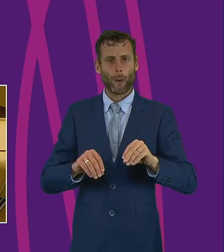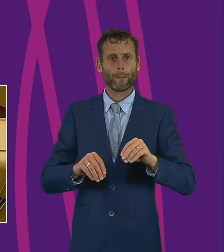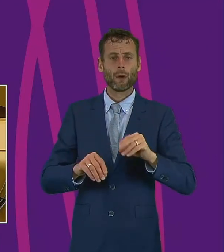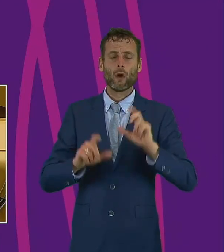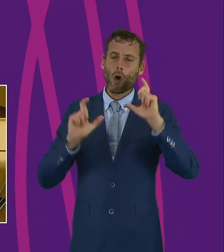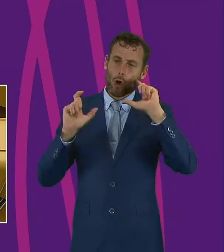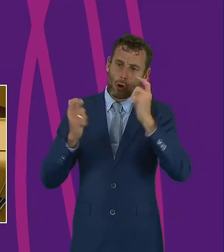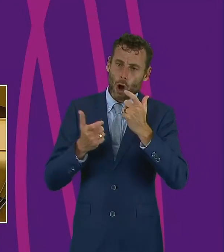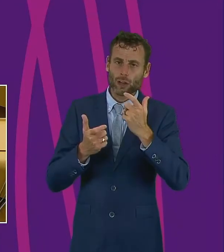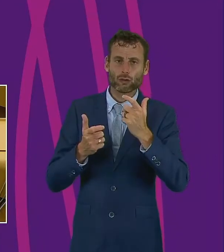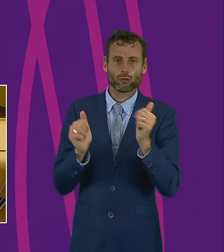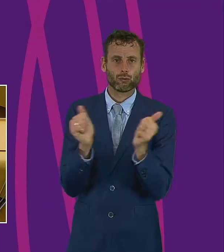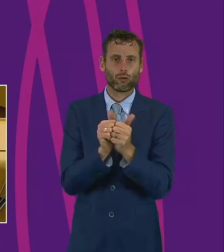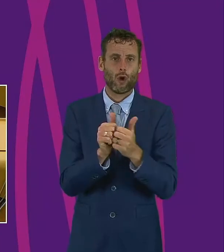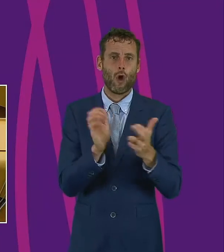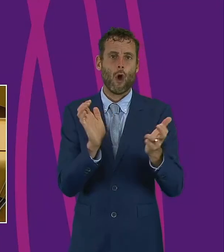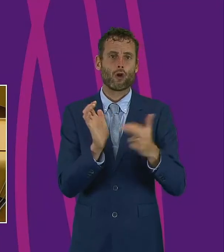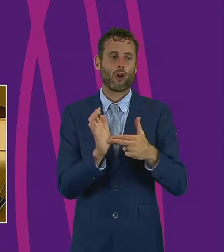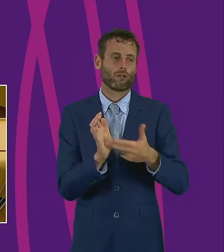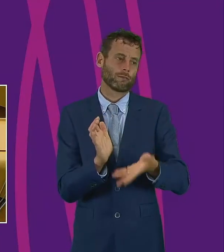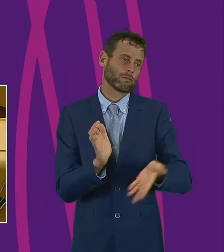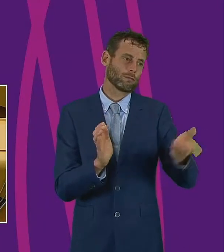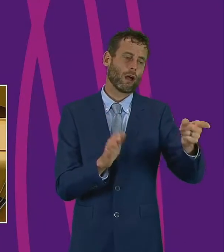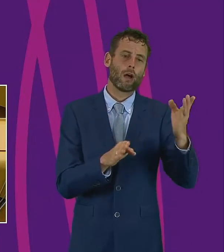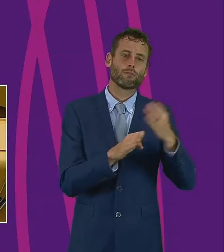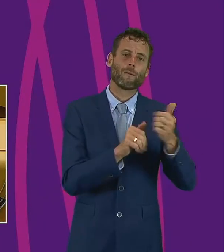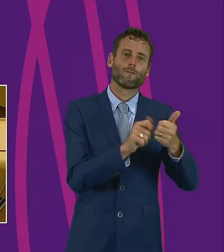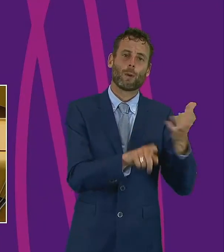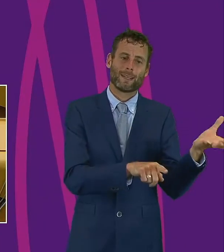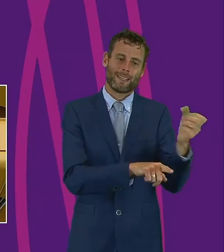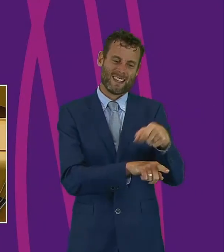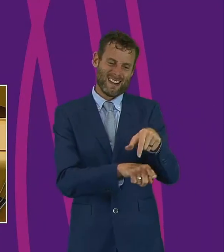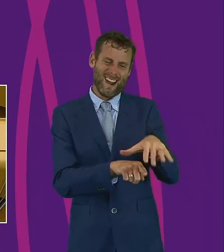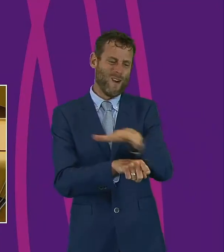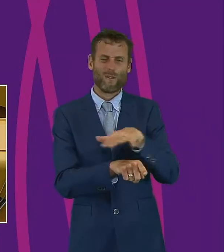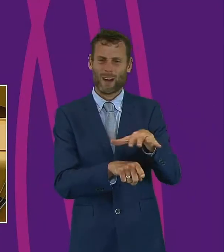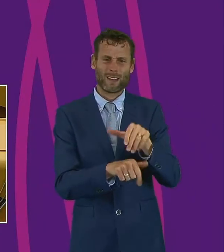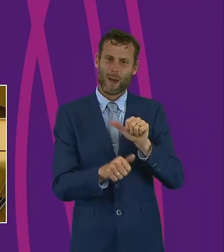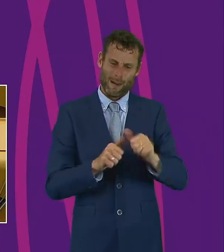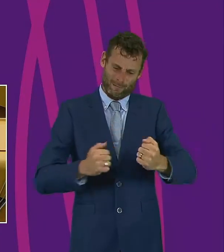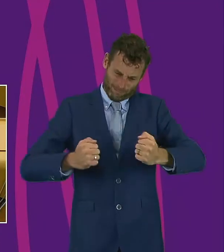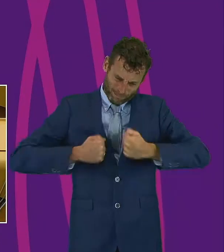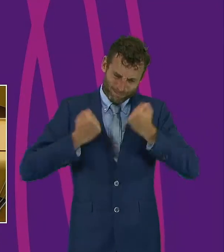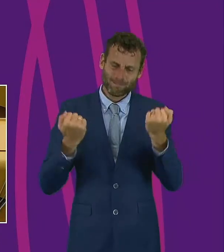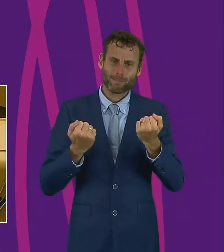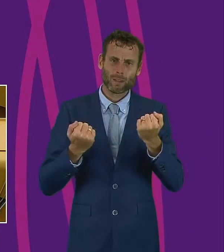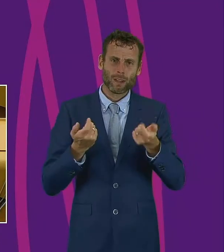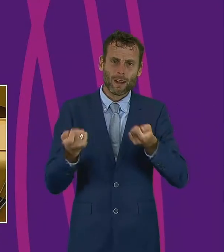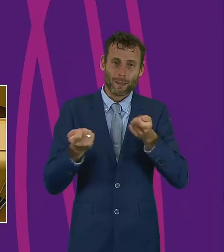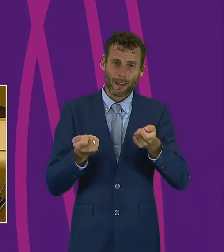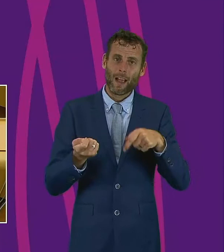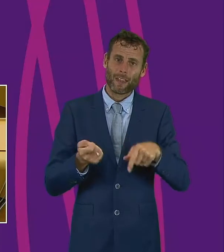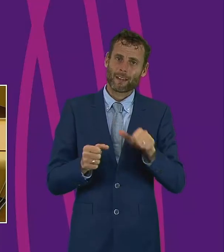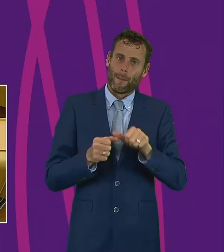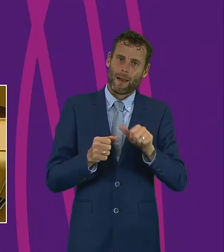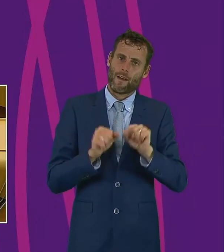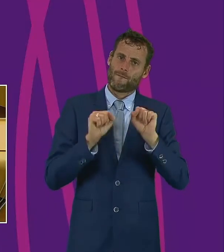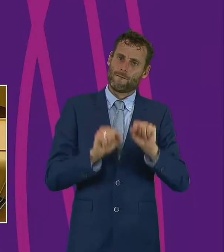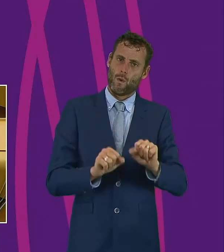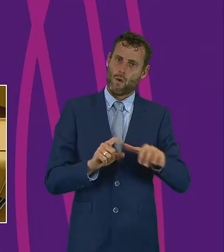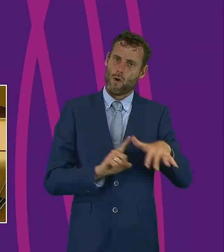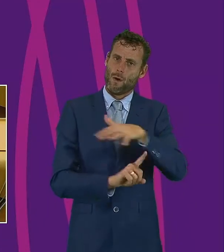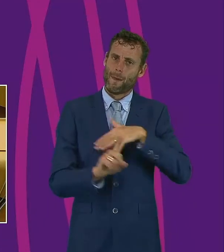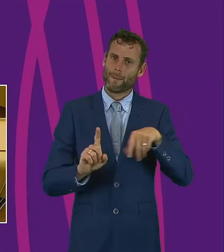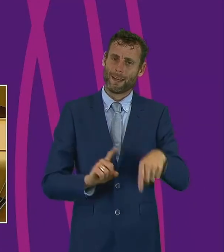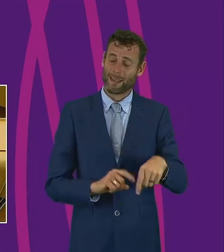if it wasn't outsourced, they would have better terms in the public sector? Can she do anything at this stage to intervene and save